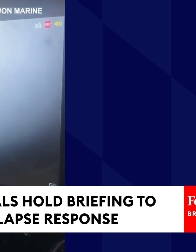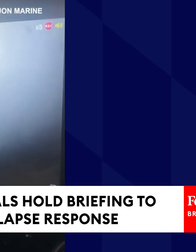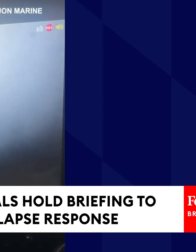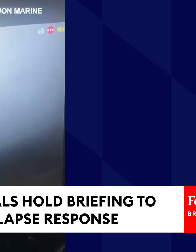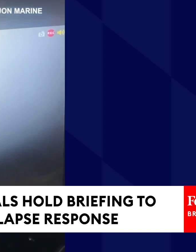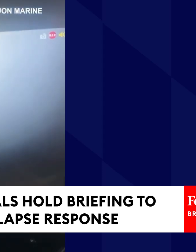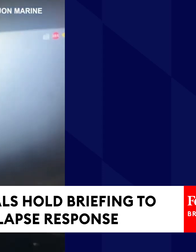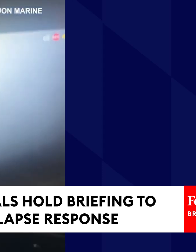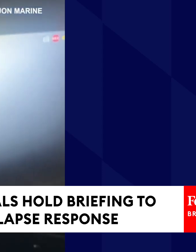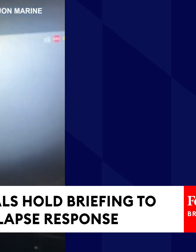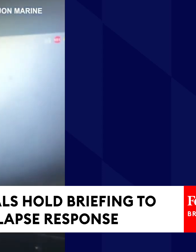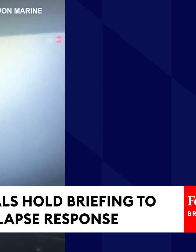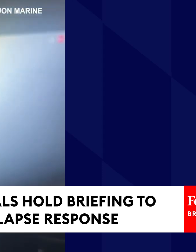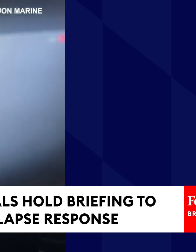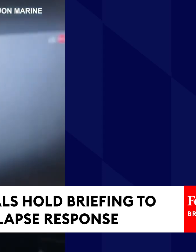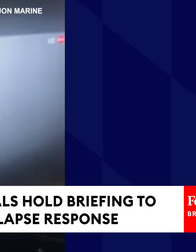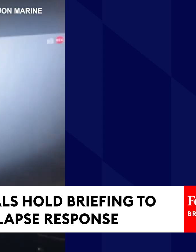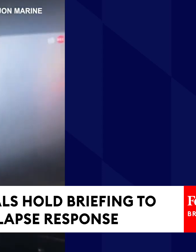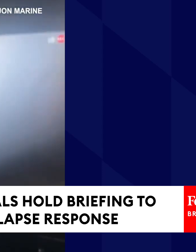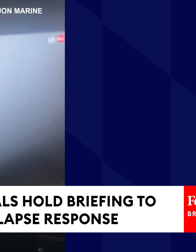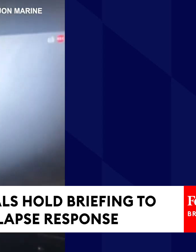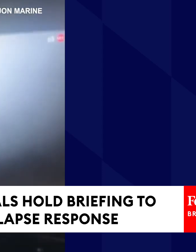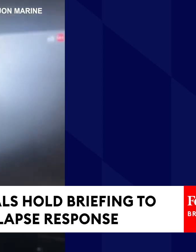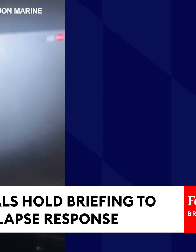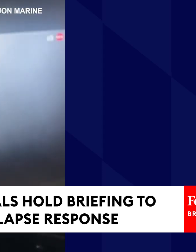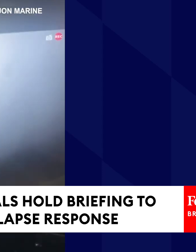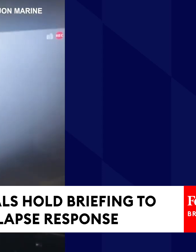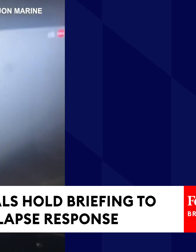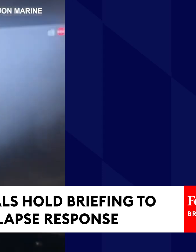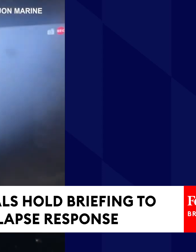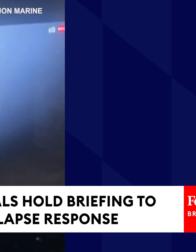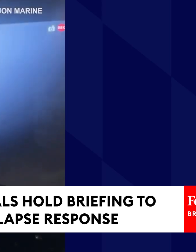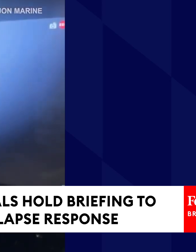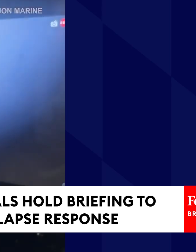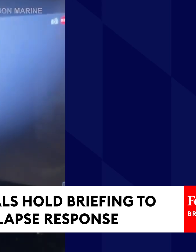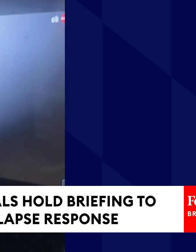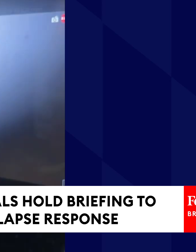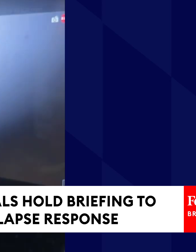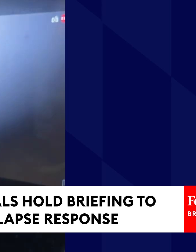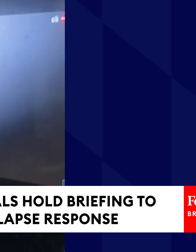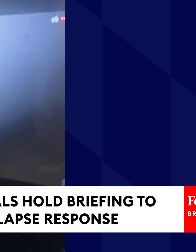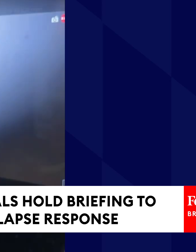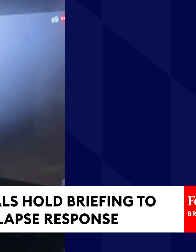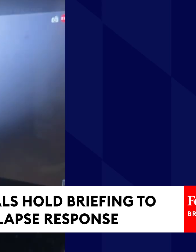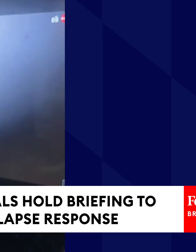of the gusset plate? Stand by, I'll grab the tape.